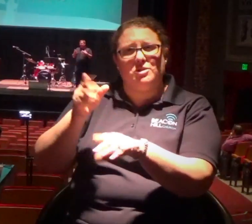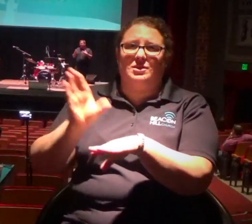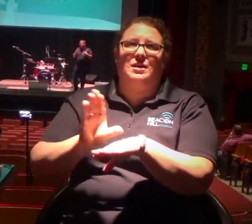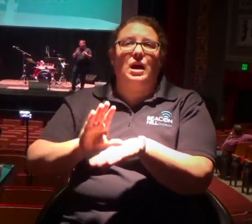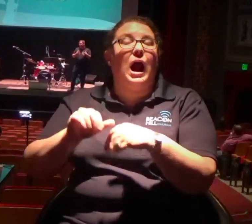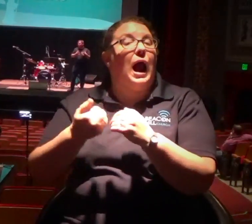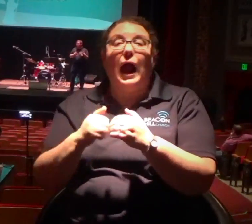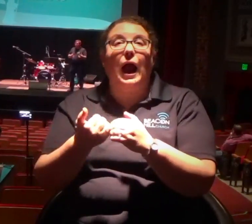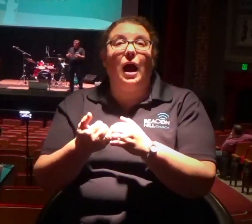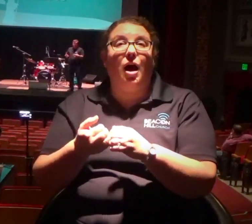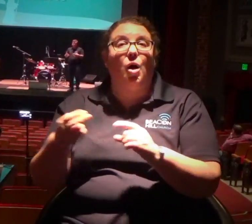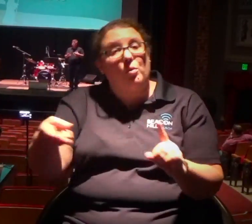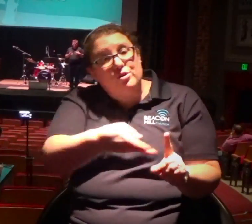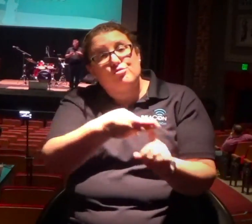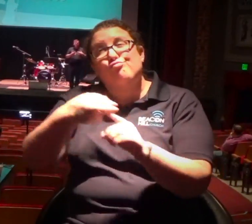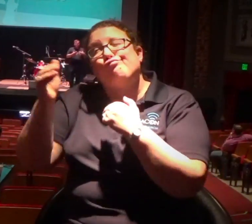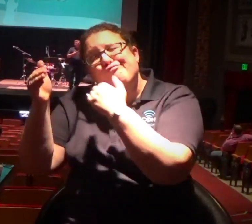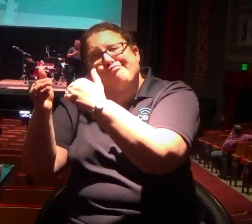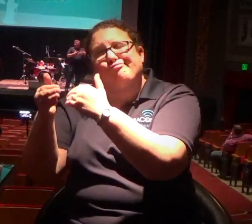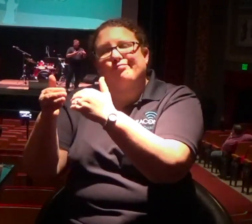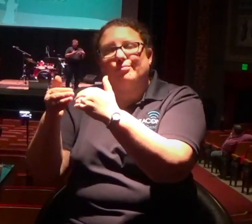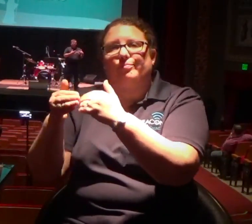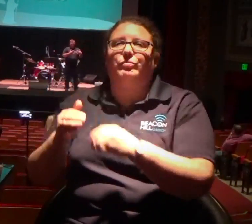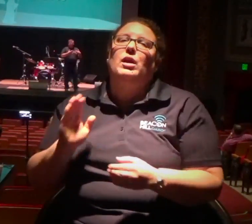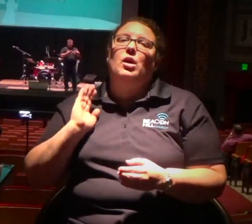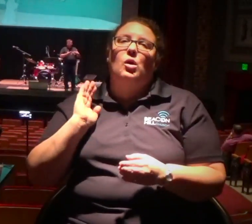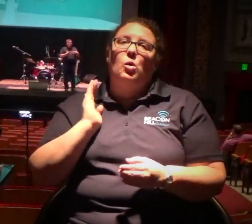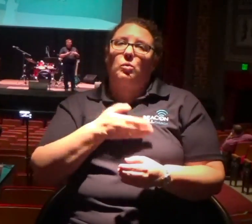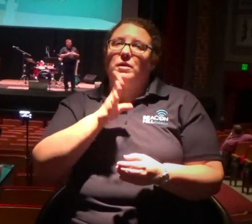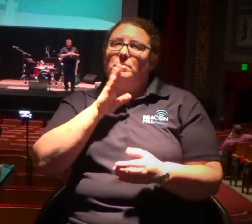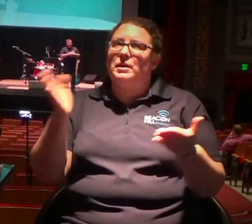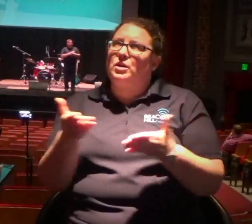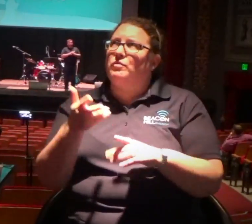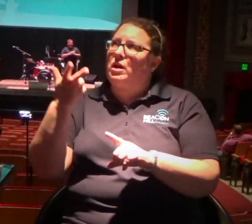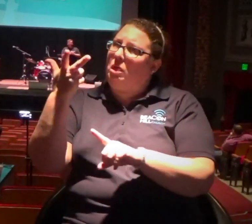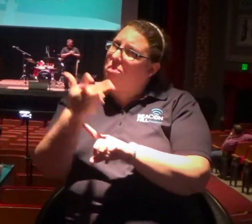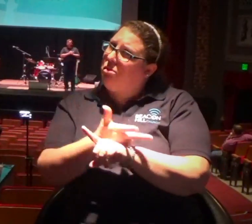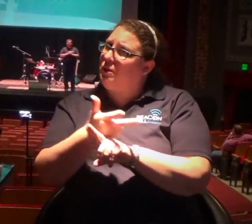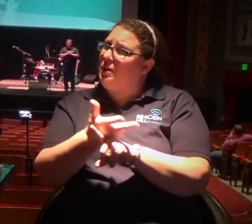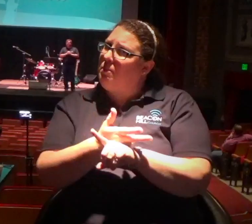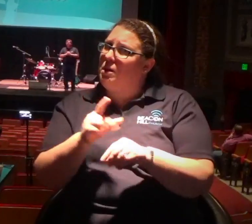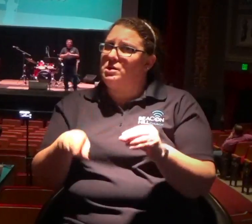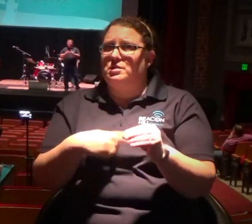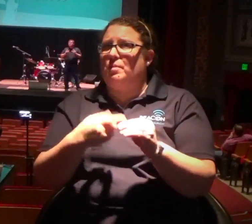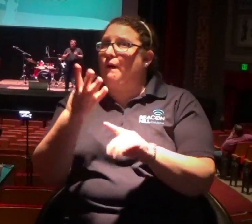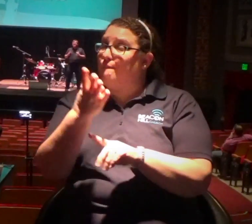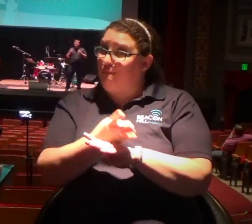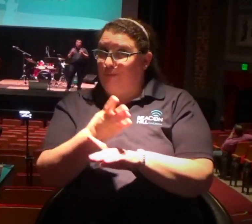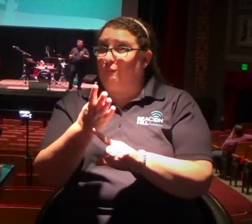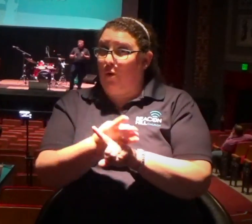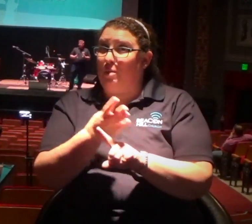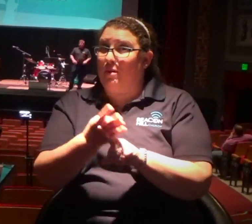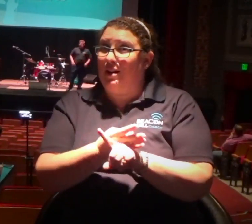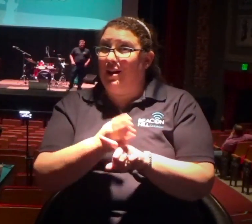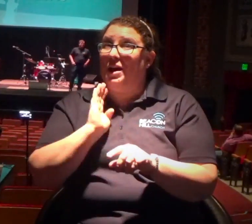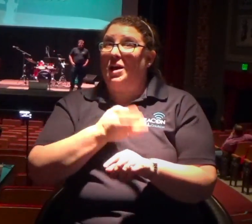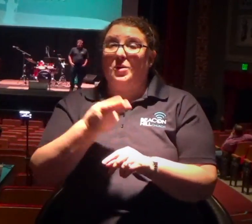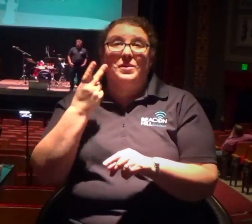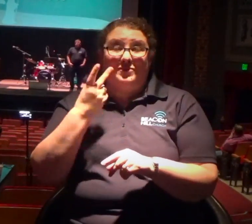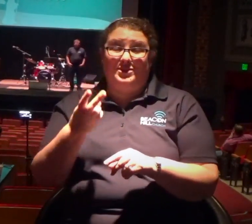do we draw close to Him? Because we've been here for about 3 months, going on 4 months, and man, we have seen some life change happen. We